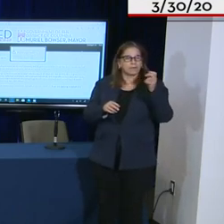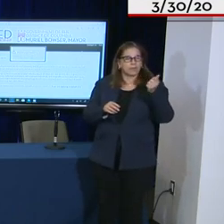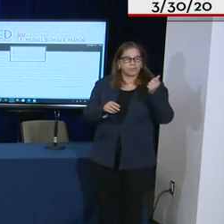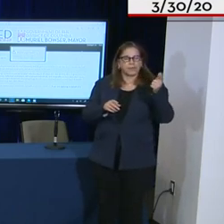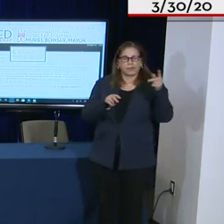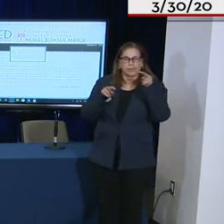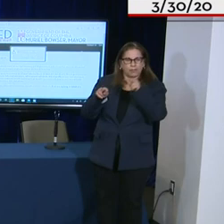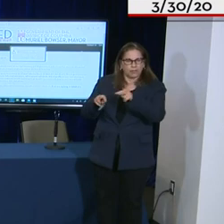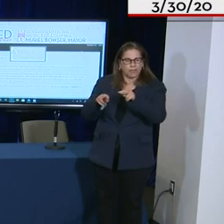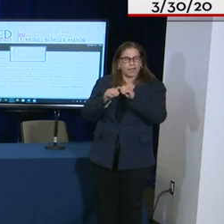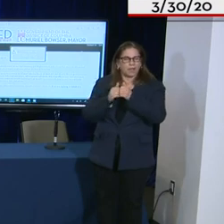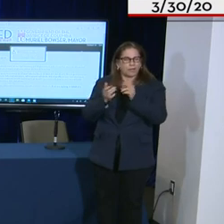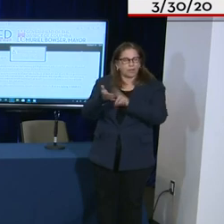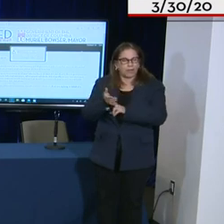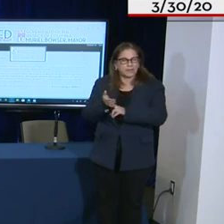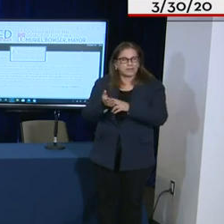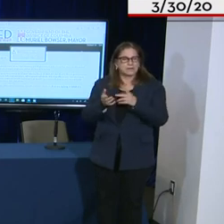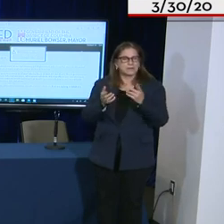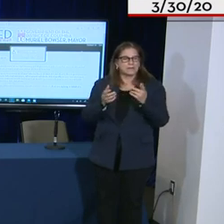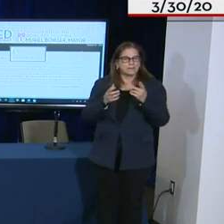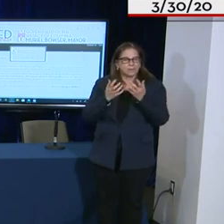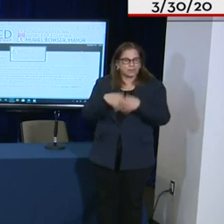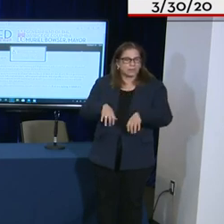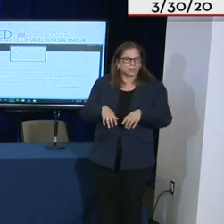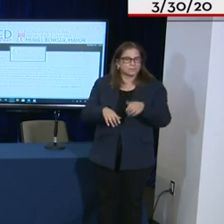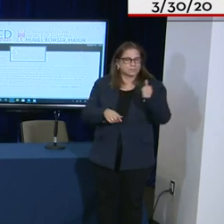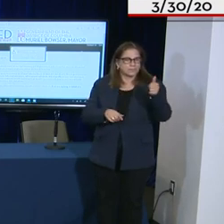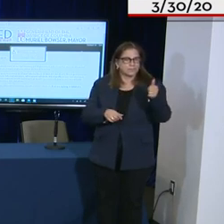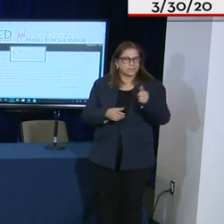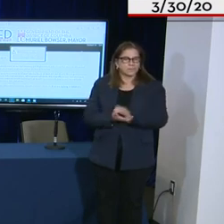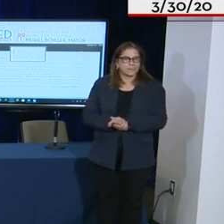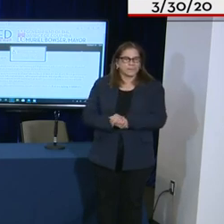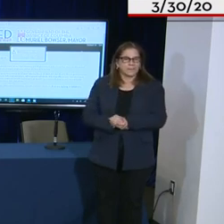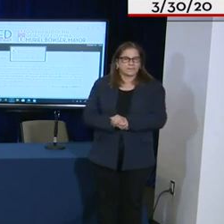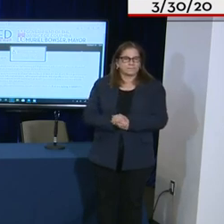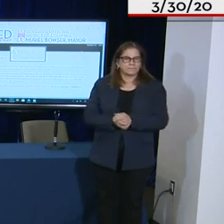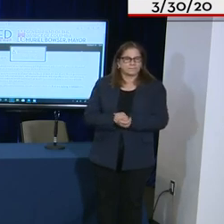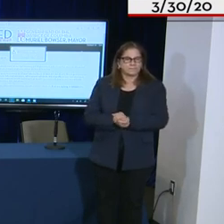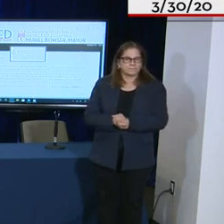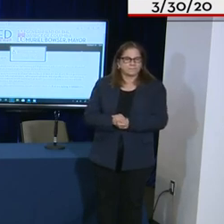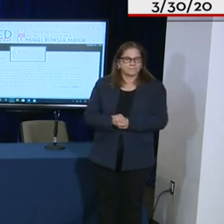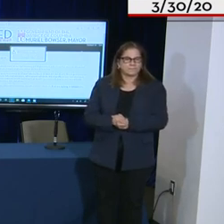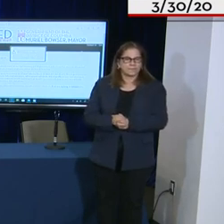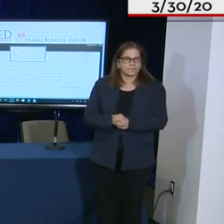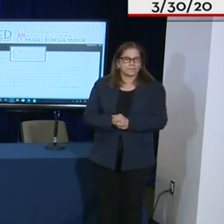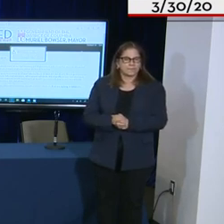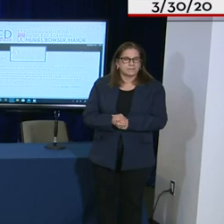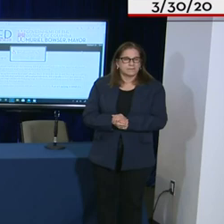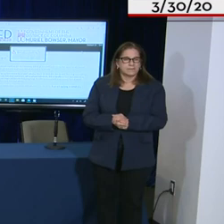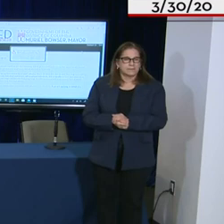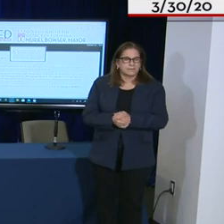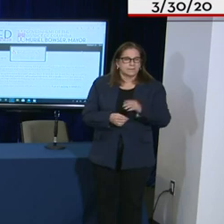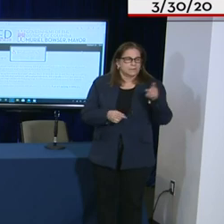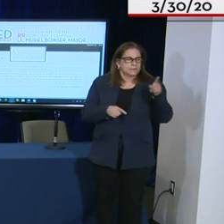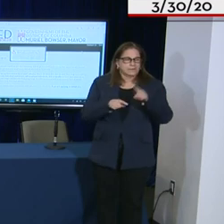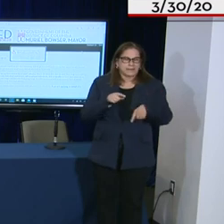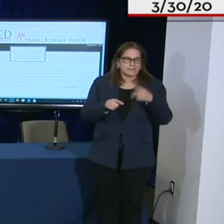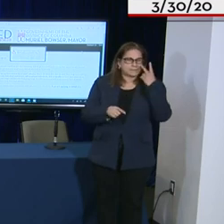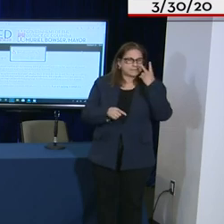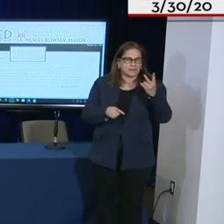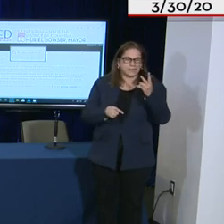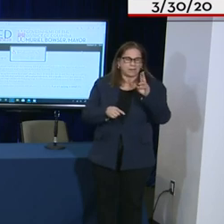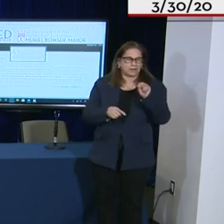So the employer cannot view all unemployment insurance claims to my knowledge.